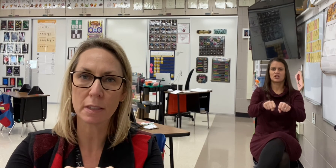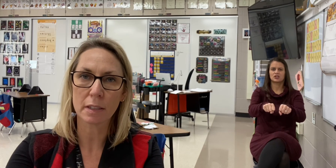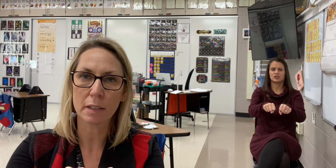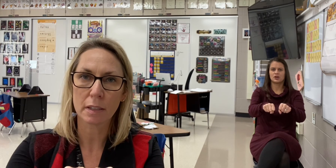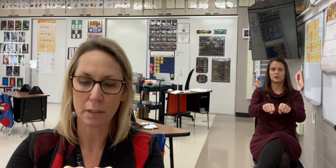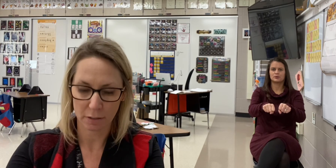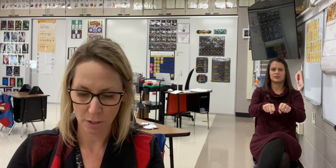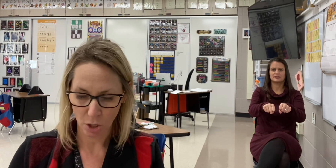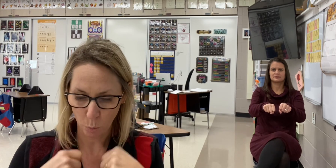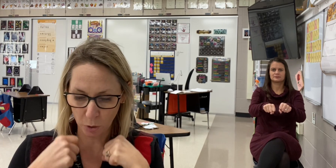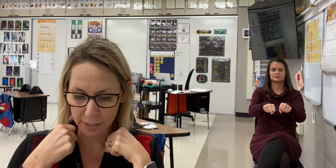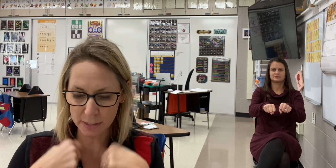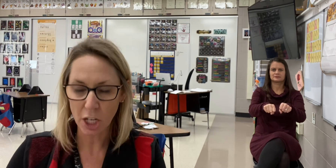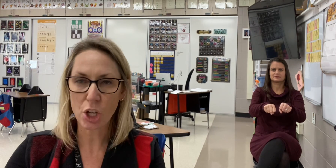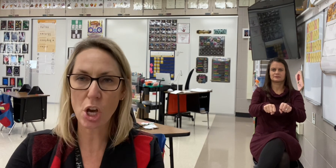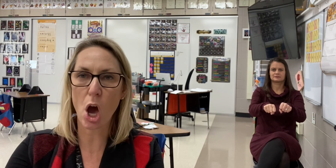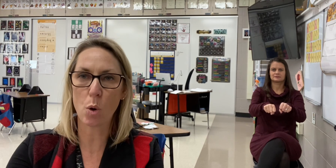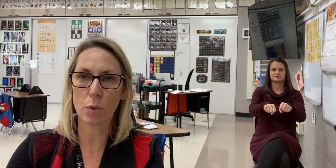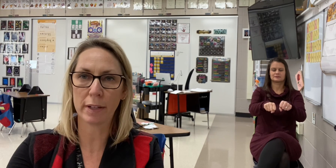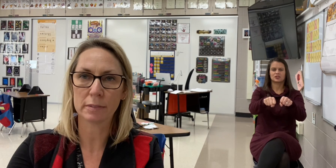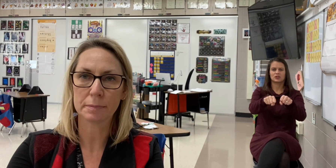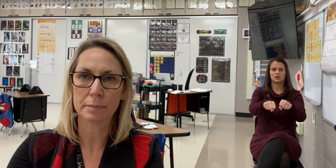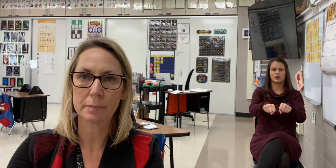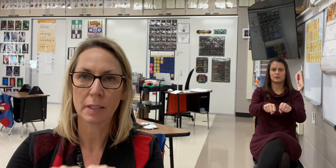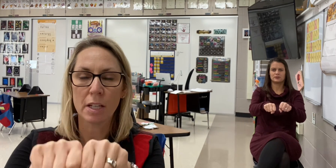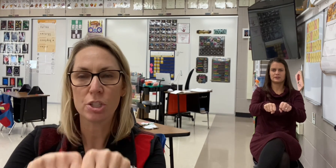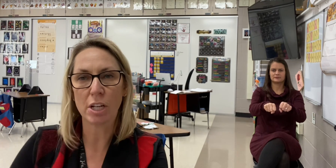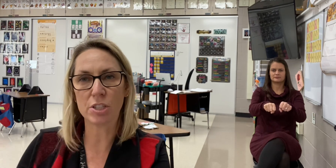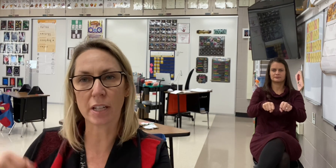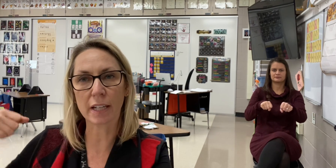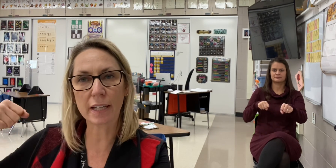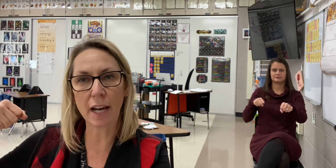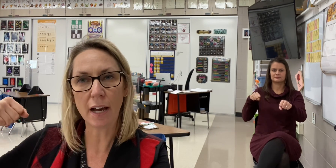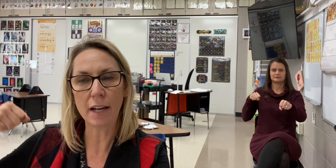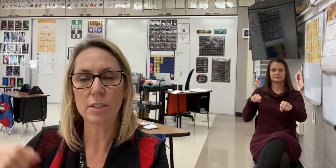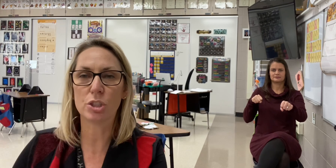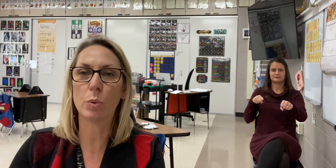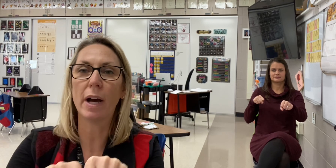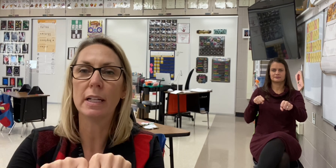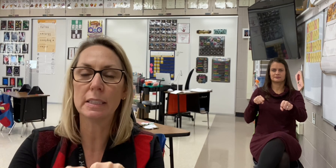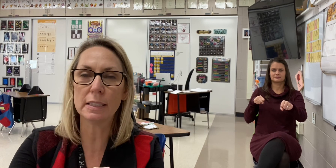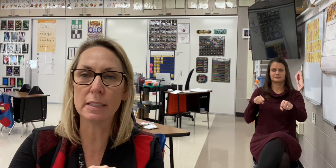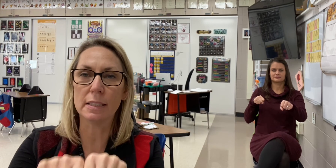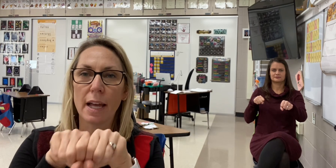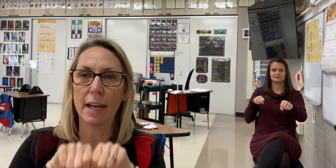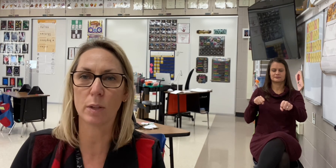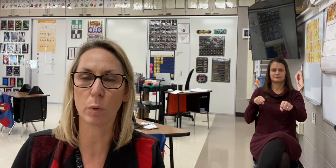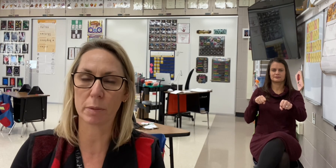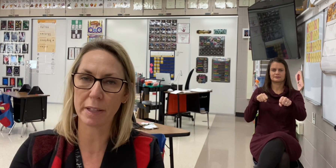becomes? Cone. Word is cone. Cone. Change the k to